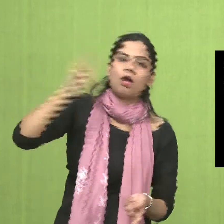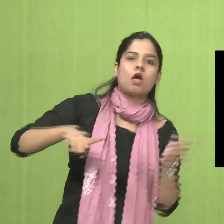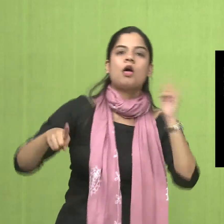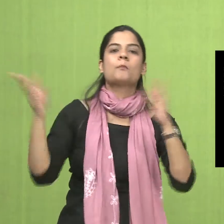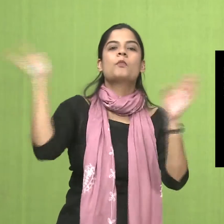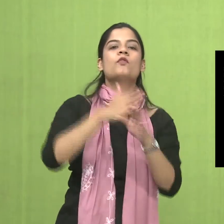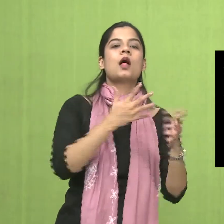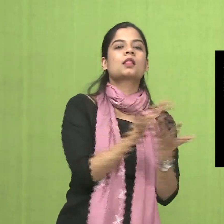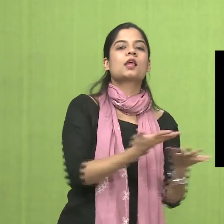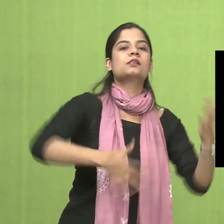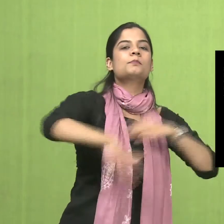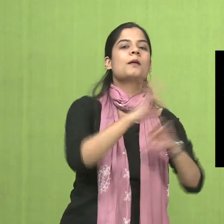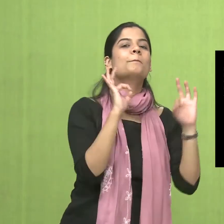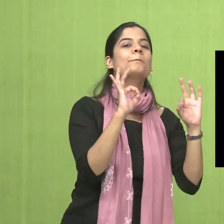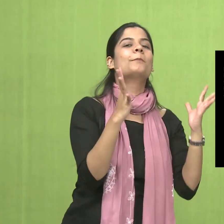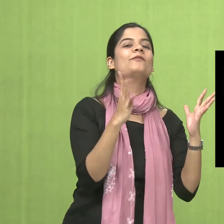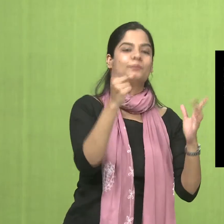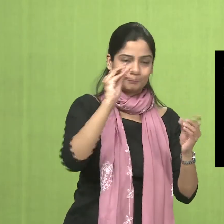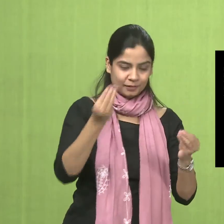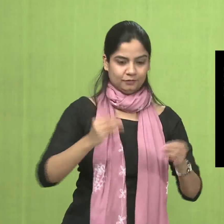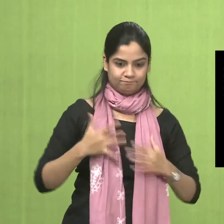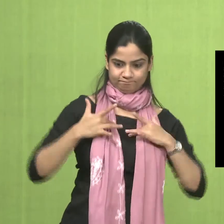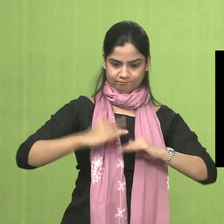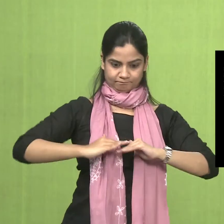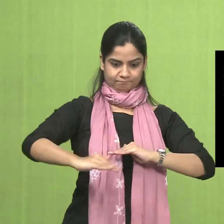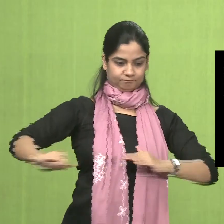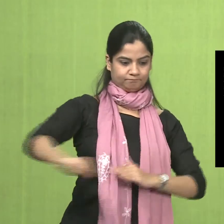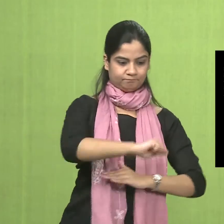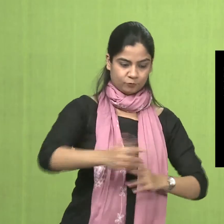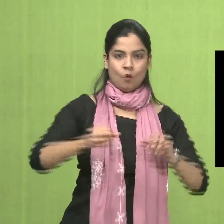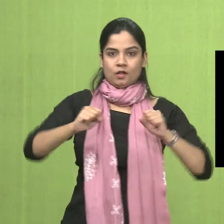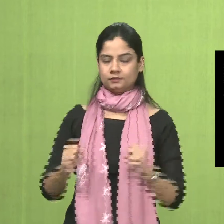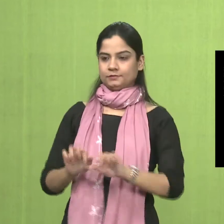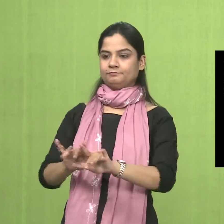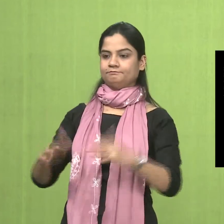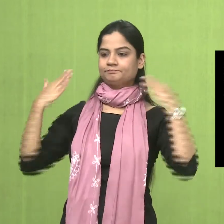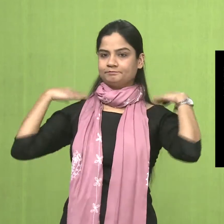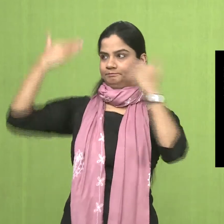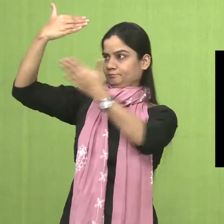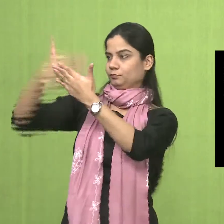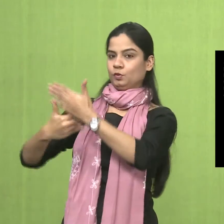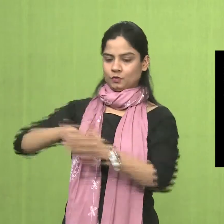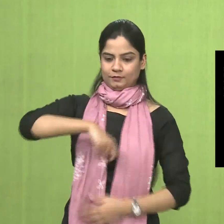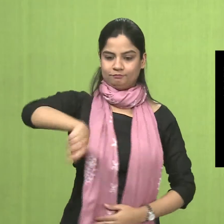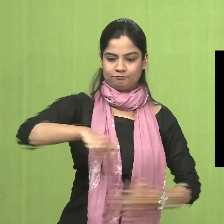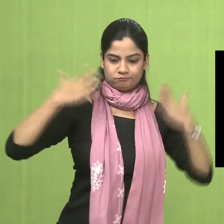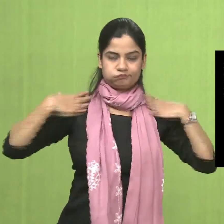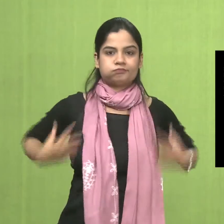are avoided. And body aches can definitely lead to fatigue and then rest more delay in the work. So always measure